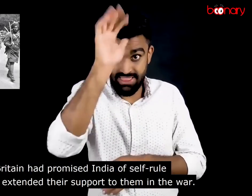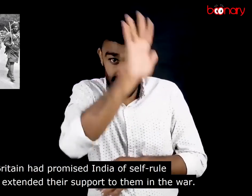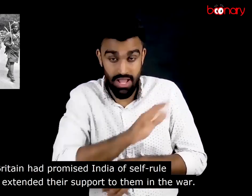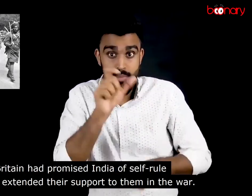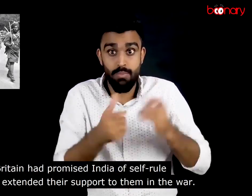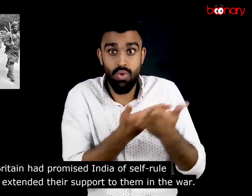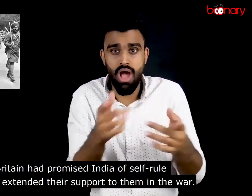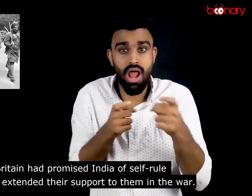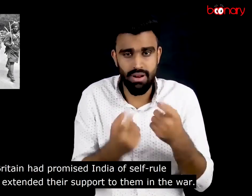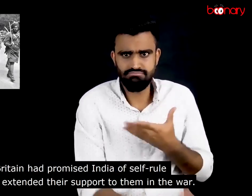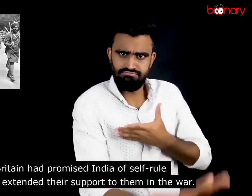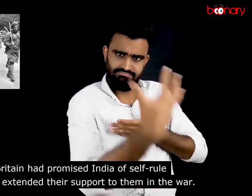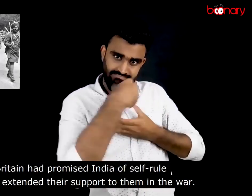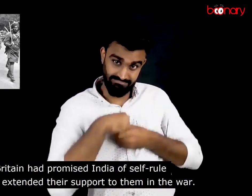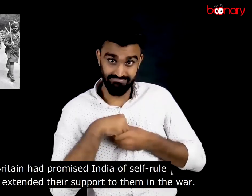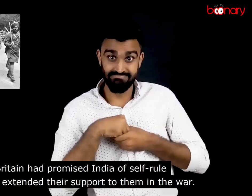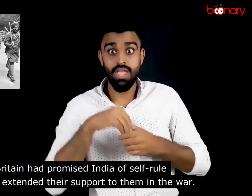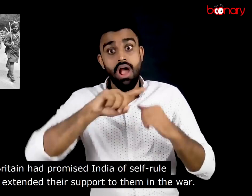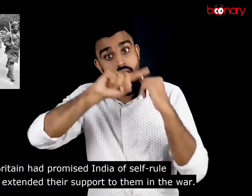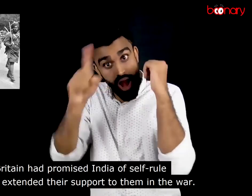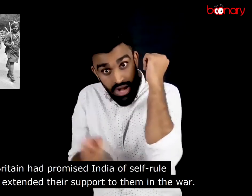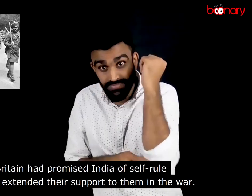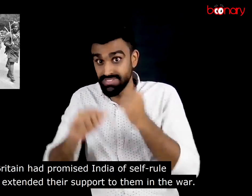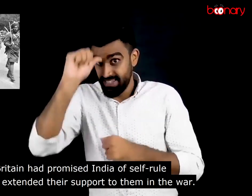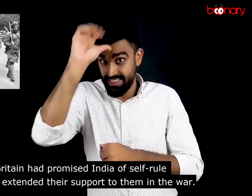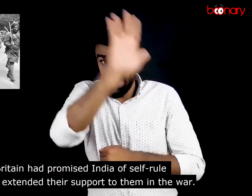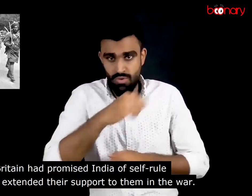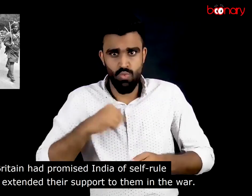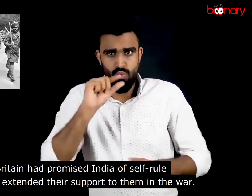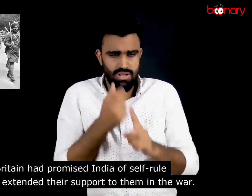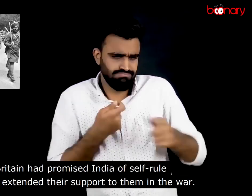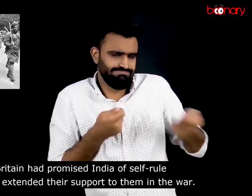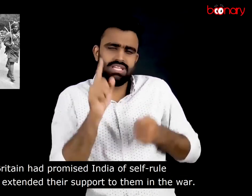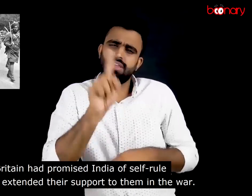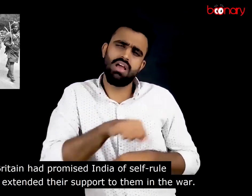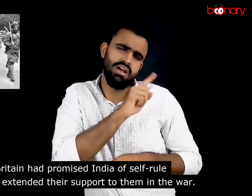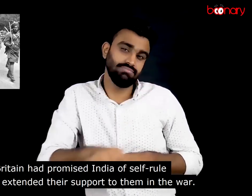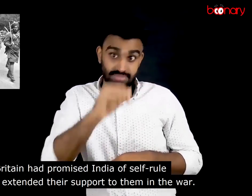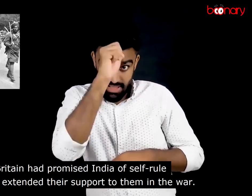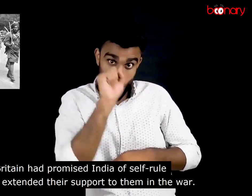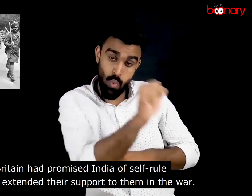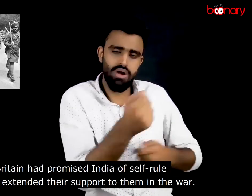promised India of self-rule if they extended their support to them in the